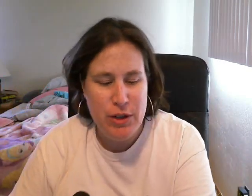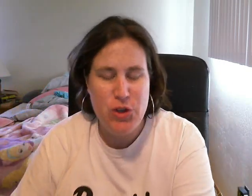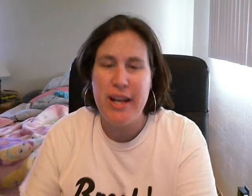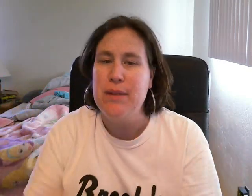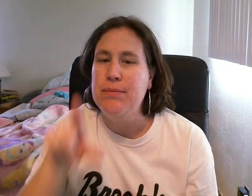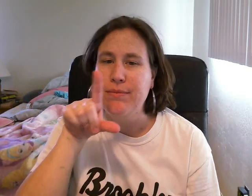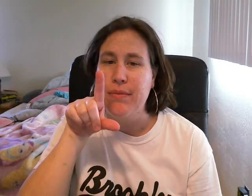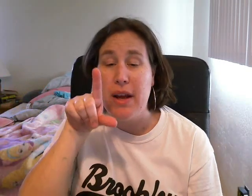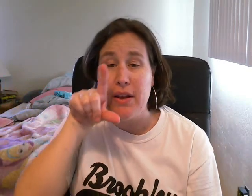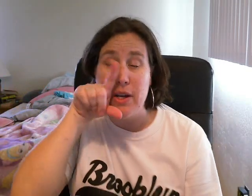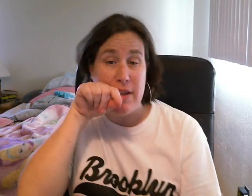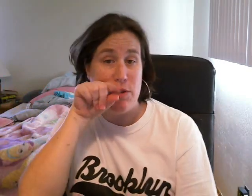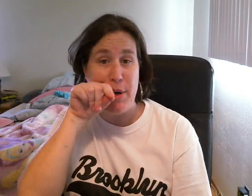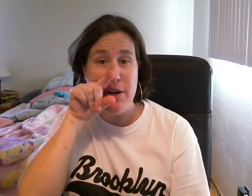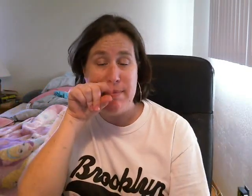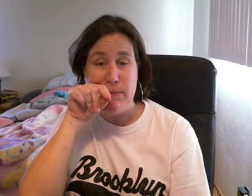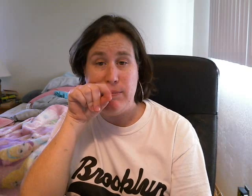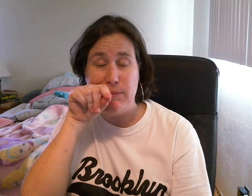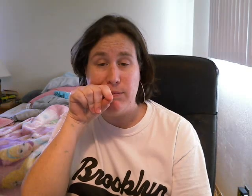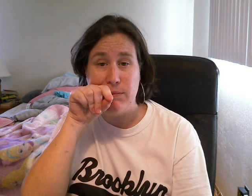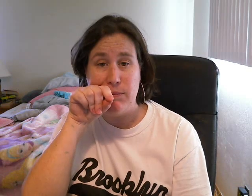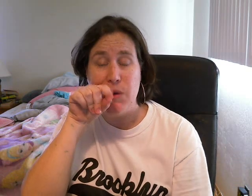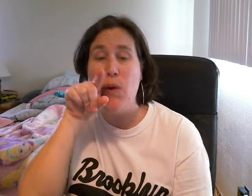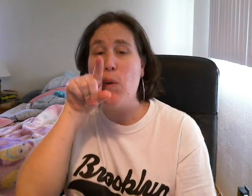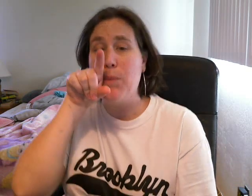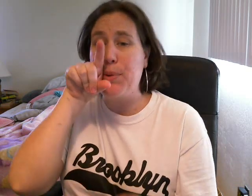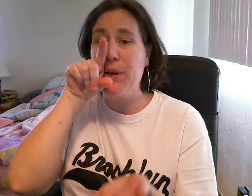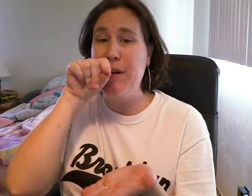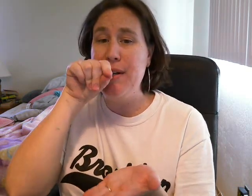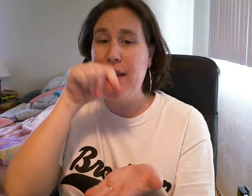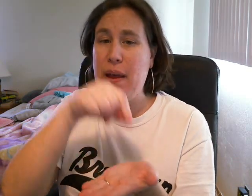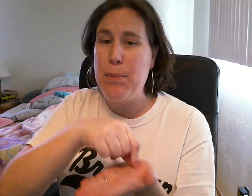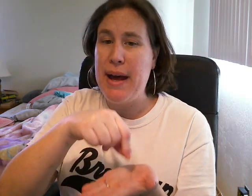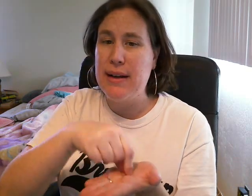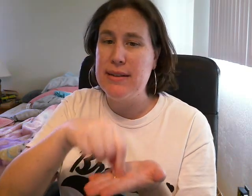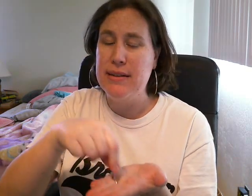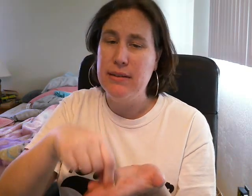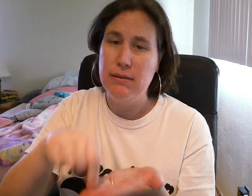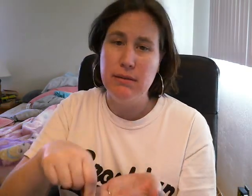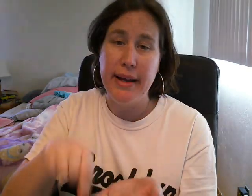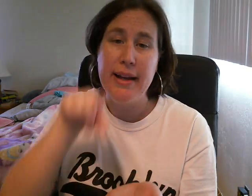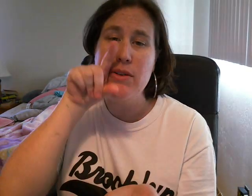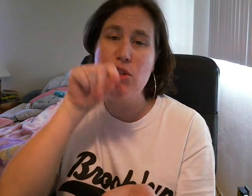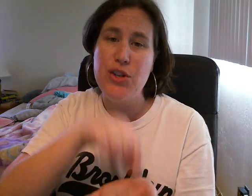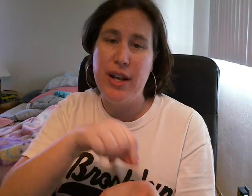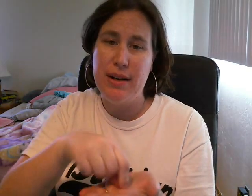Chicken. Now, you could either do bird or bird that pecks. Okay? Chicken.